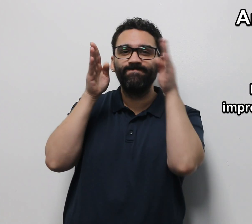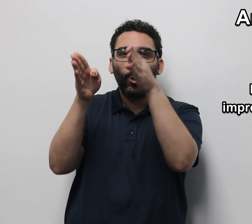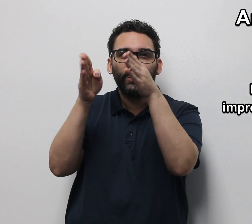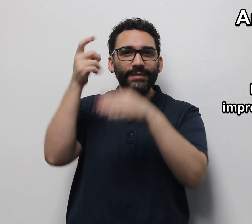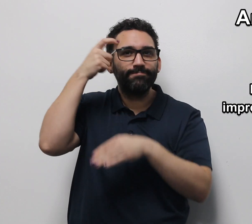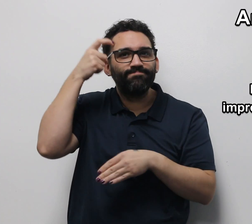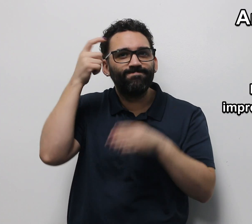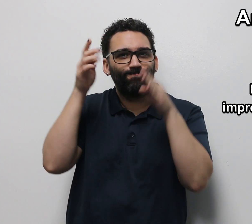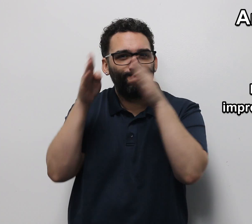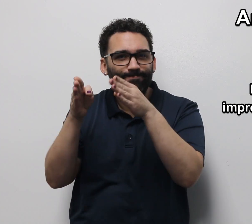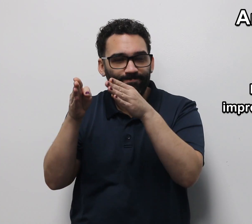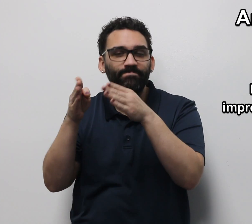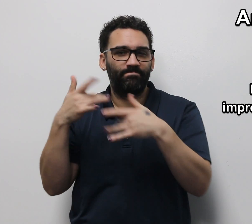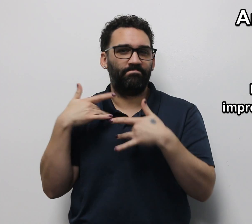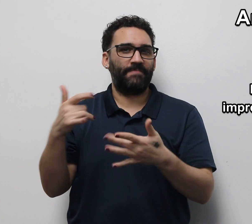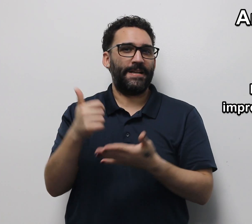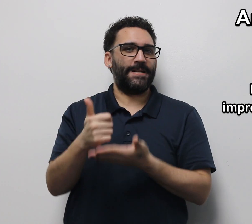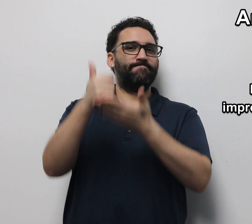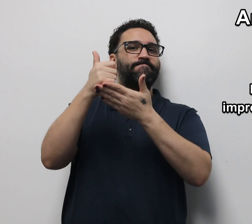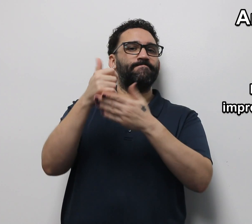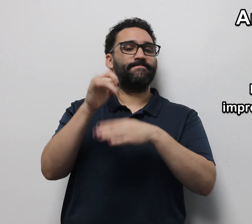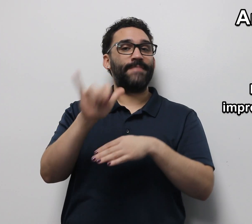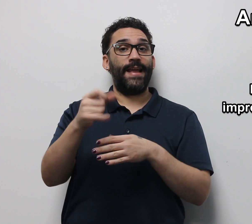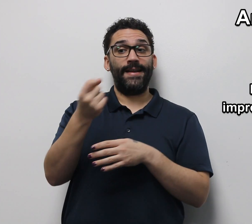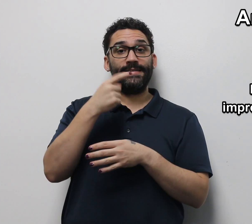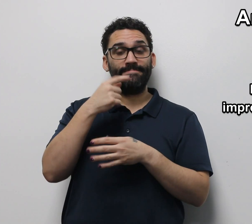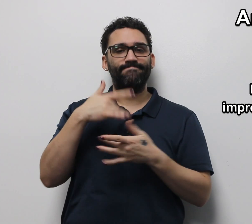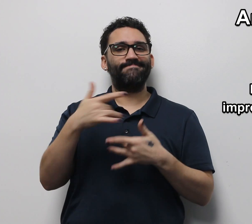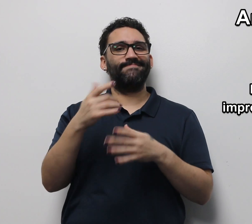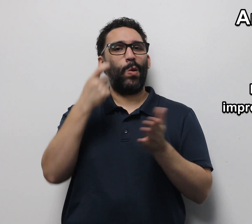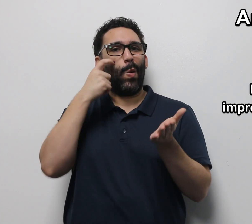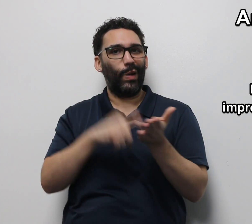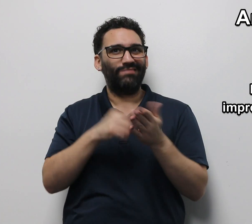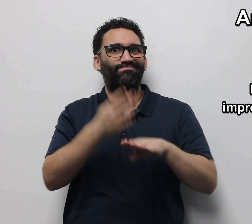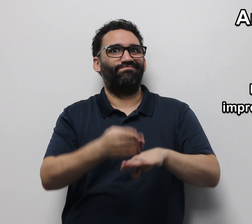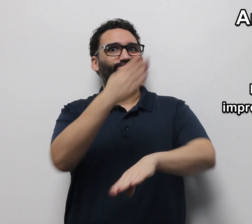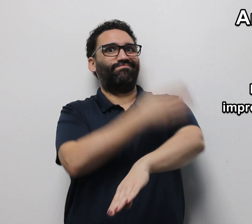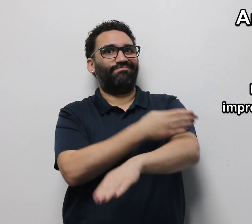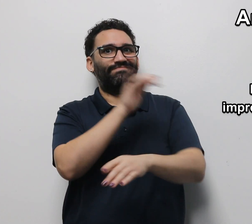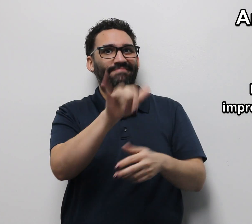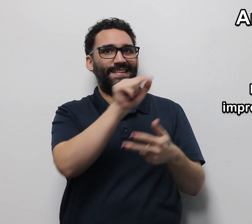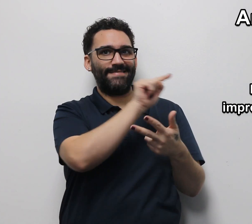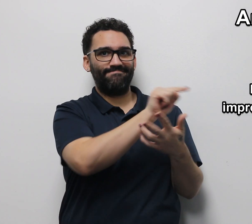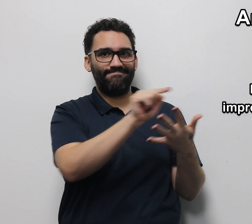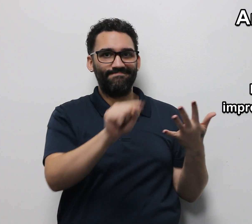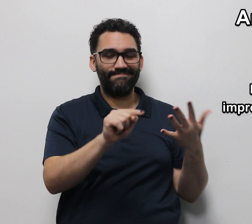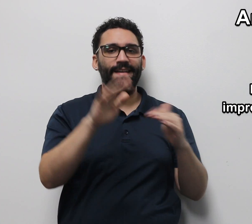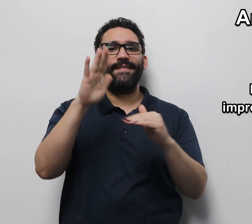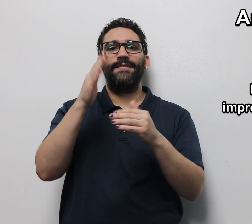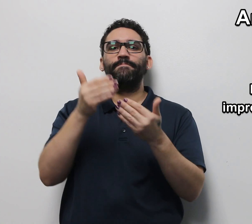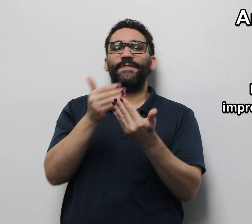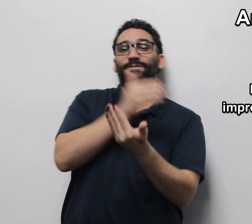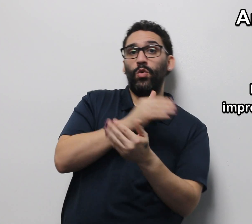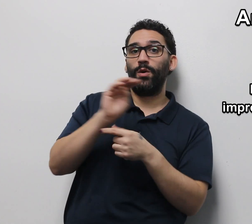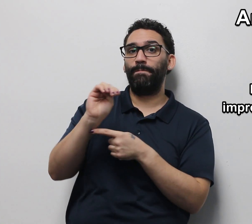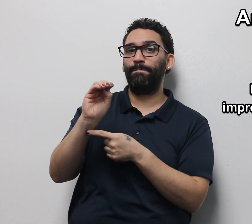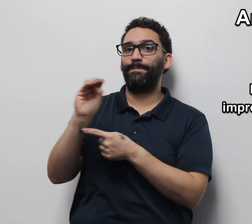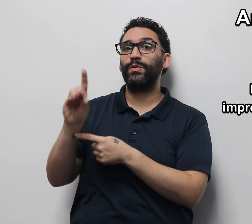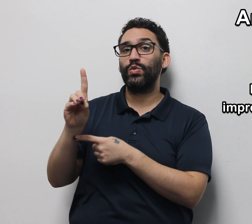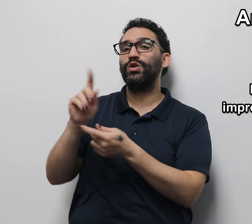with their concentration or their focus. This medication typically improves those symptoms, and it'll improve these symptoms